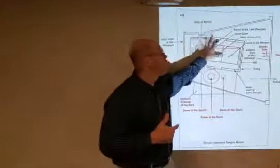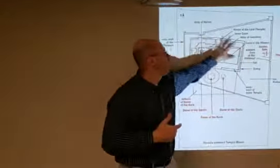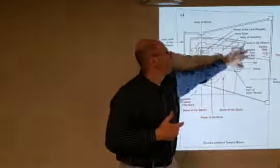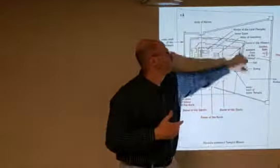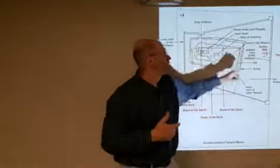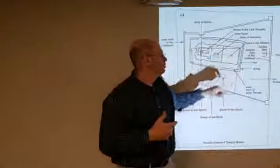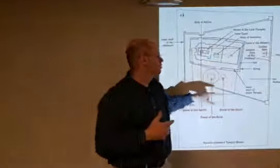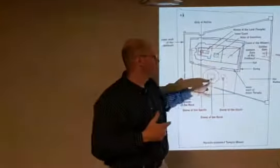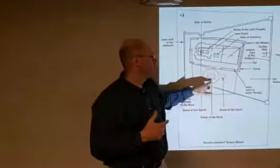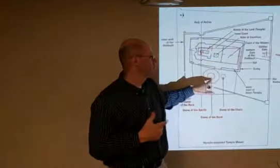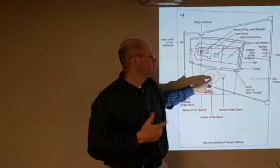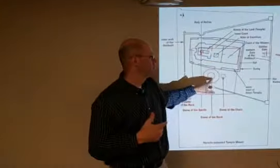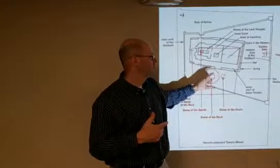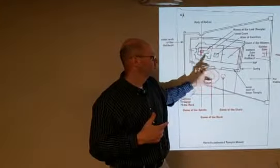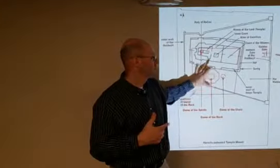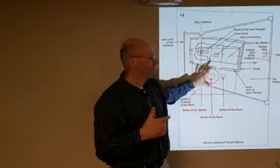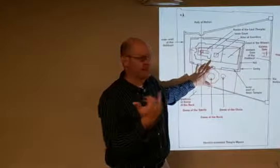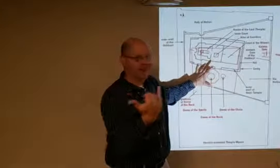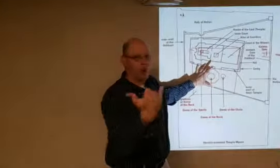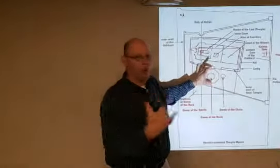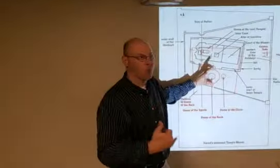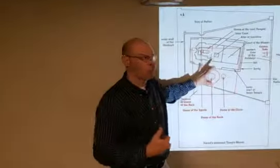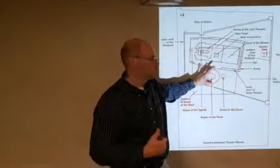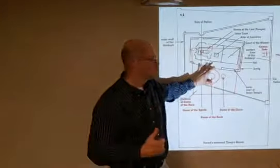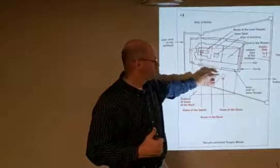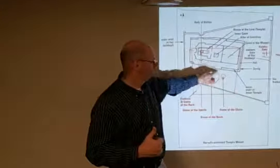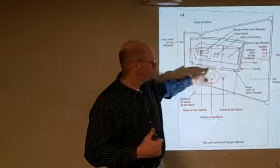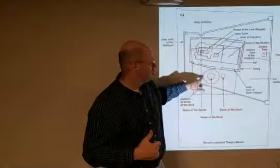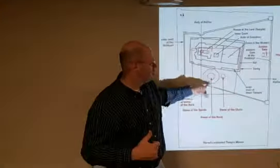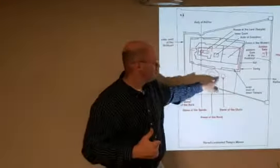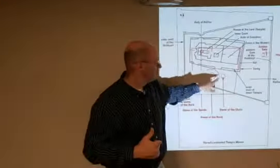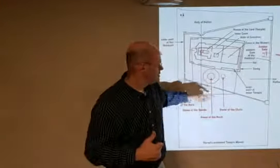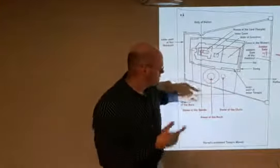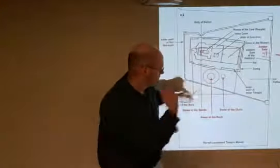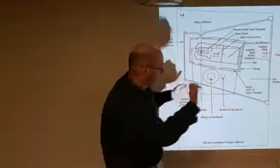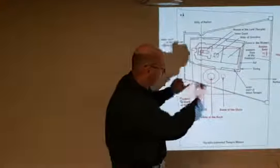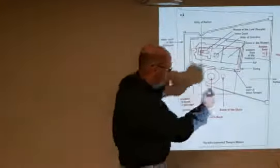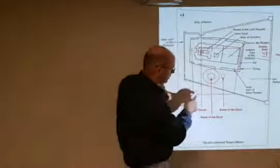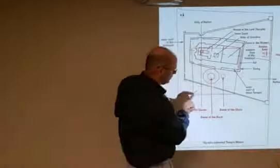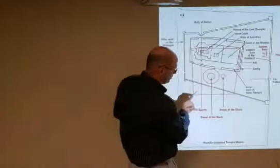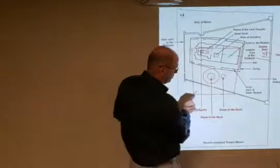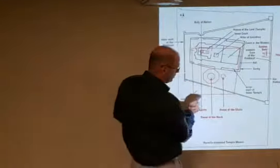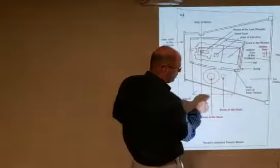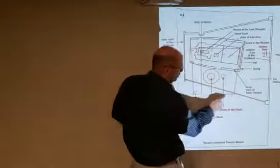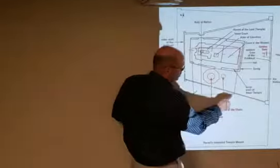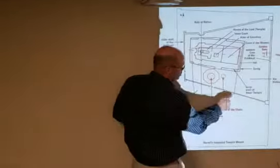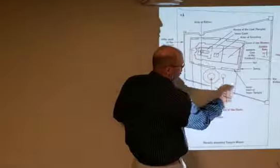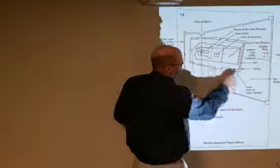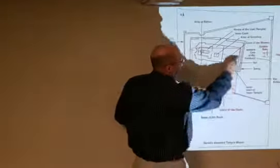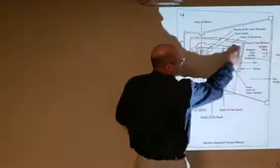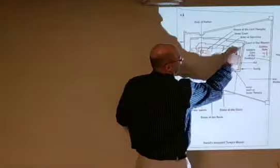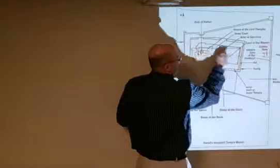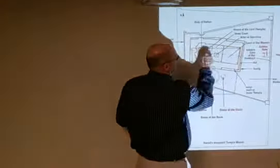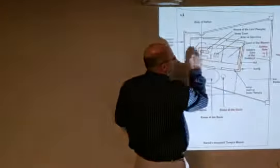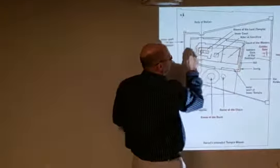But this original temple is gone. Here's the Dome of the Rock. That is there today. There's a red